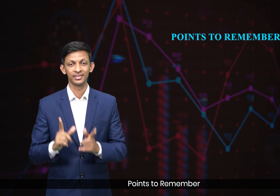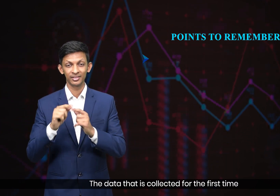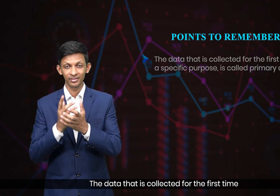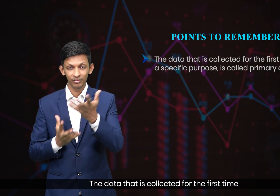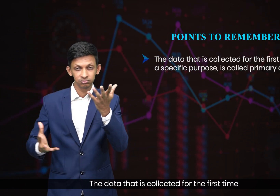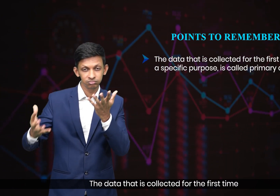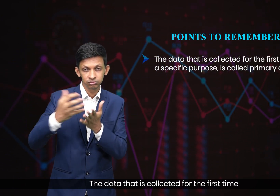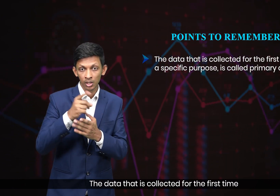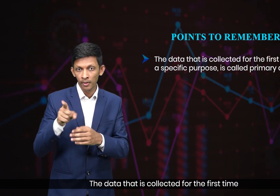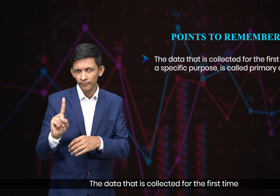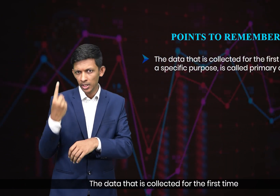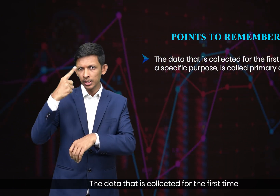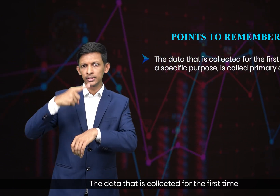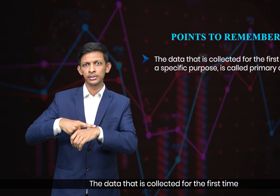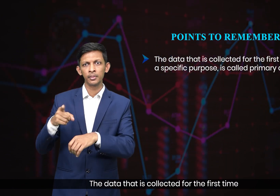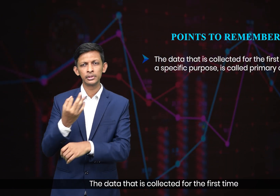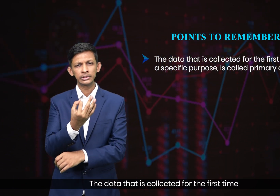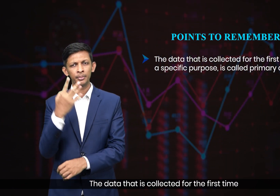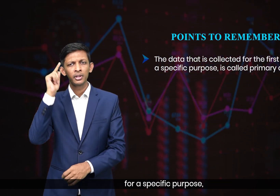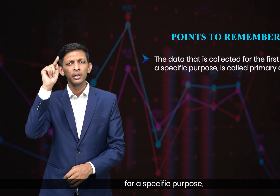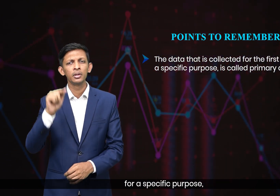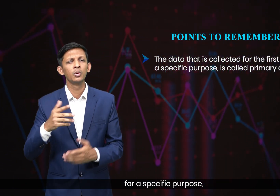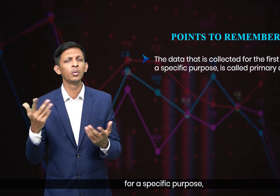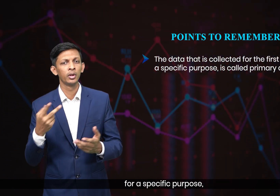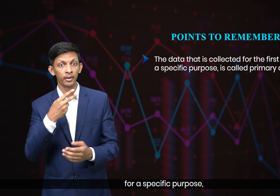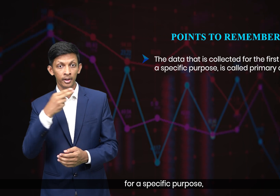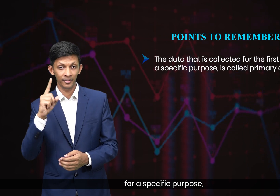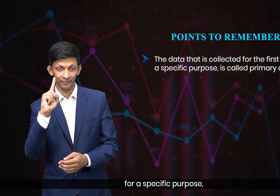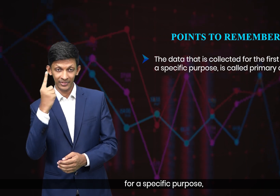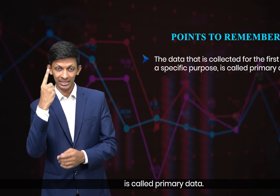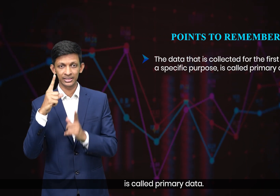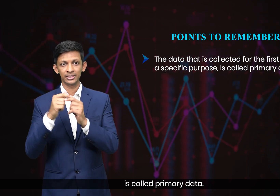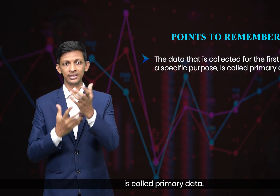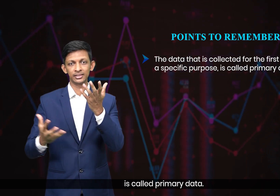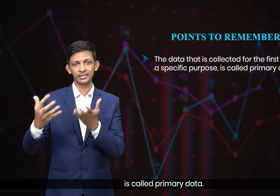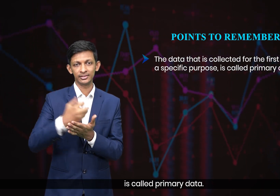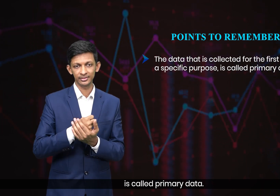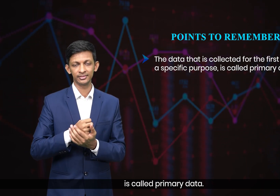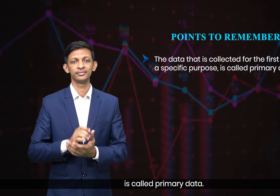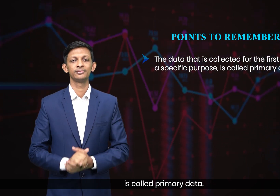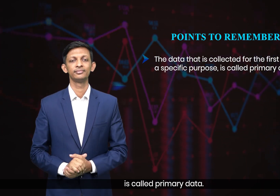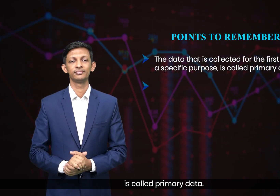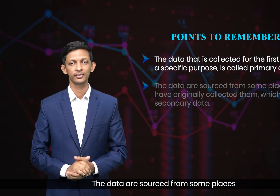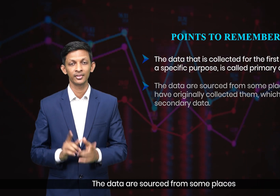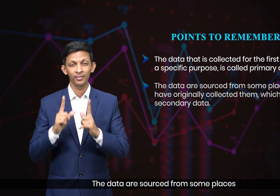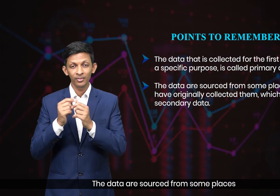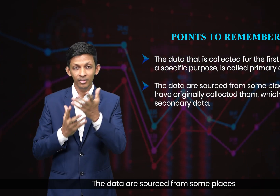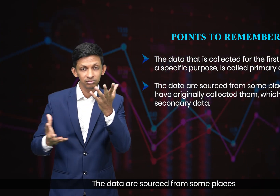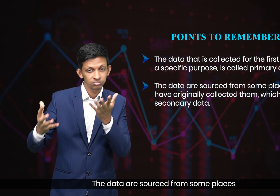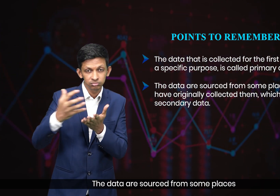The data that is collected for the first time for a specific purpose is called primary data. The data